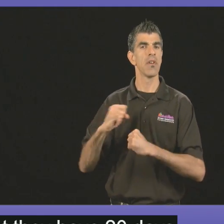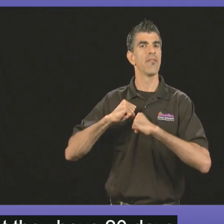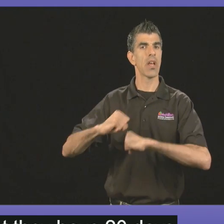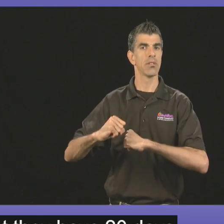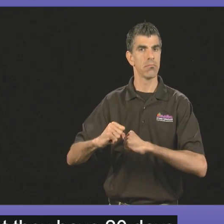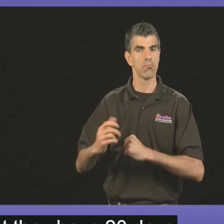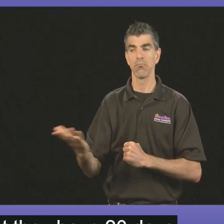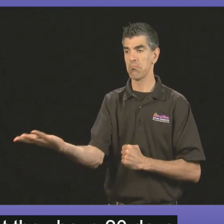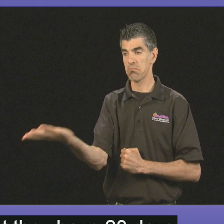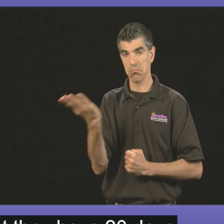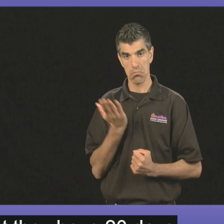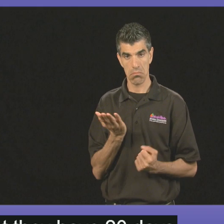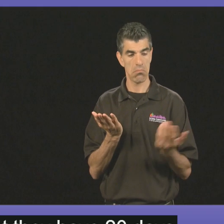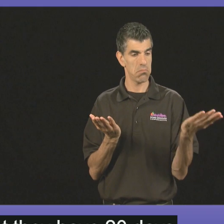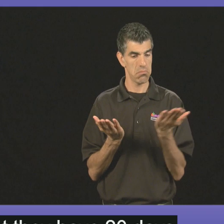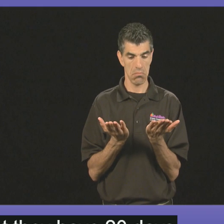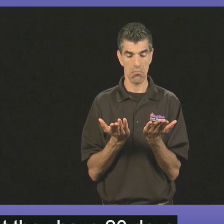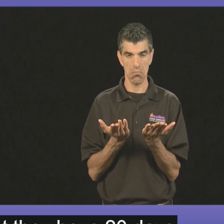their defense.